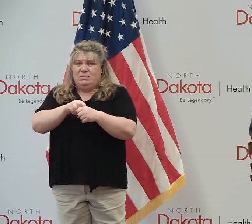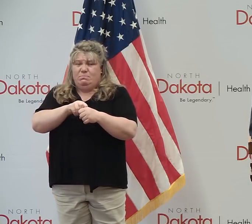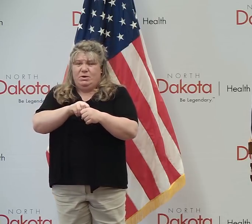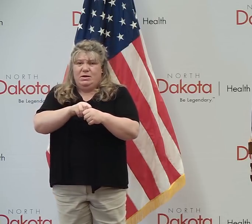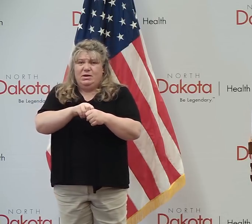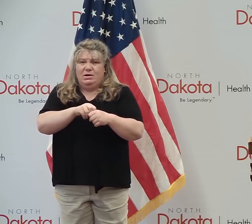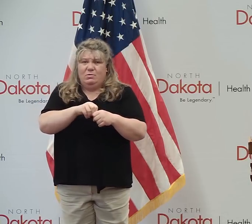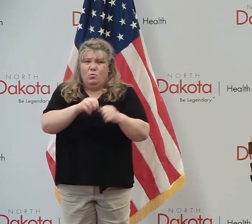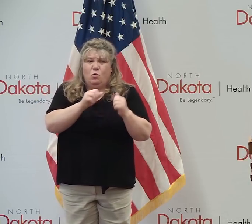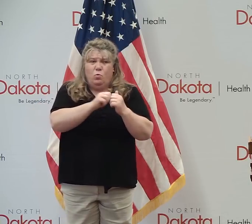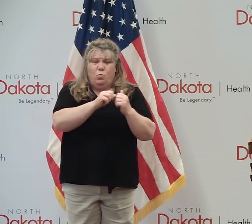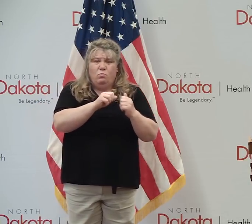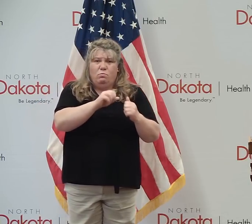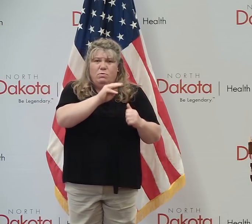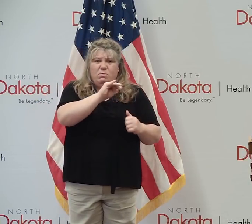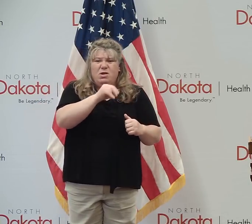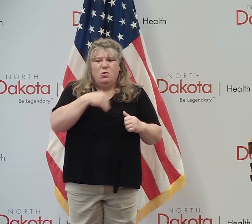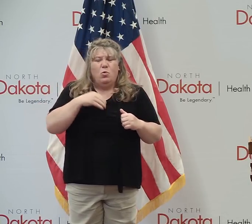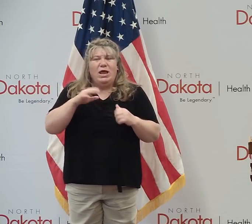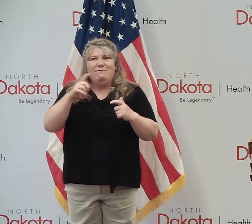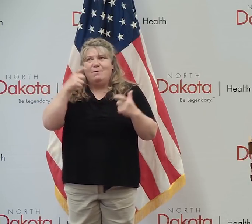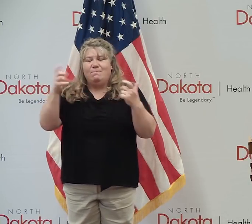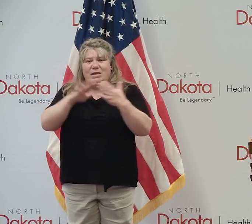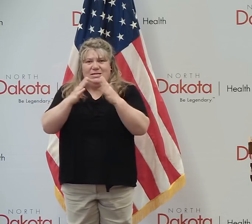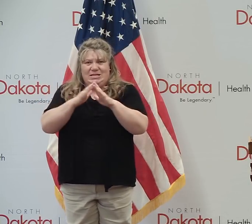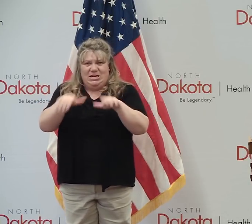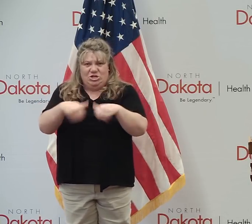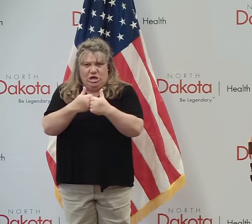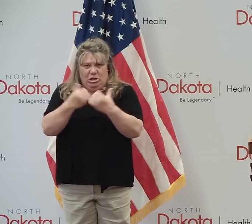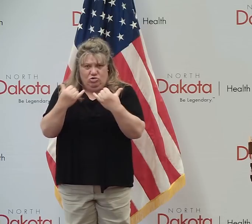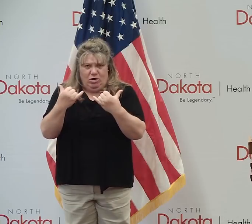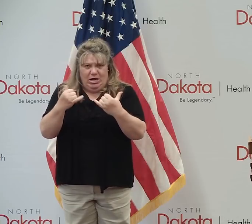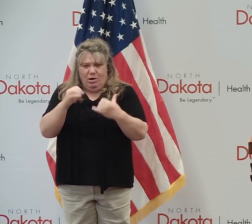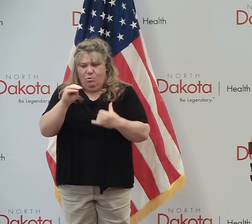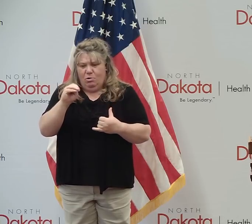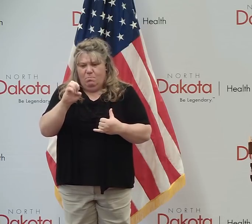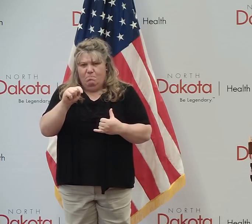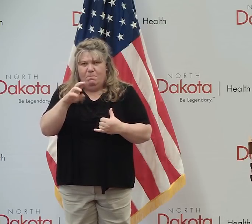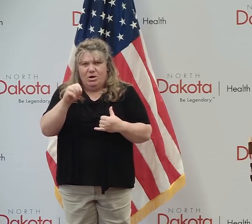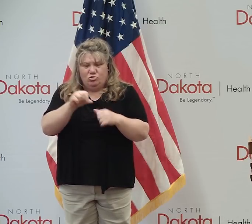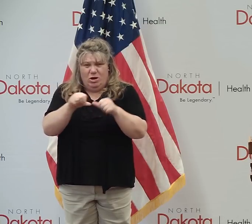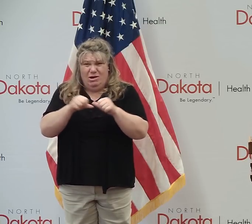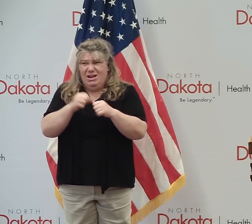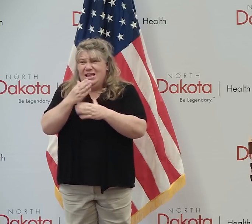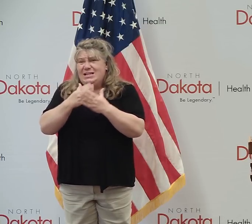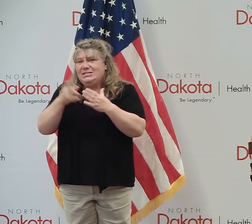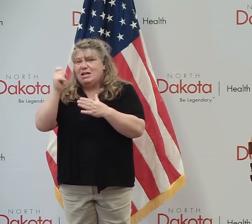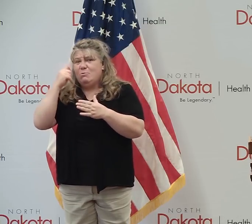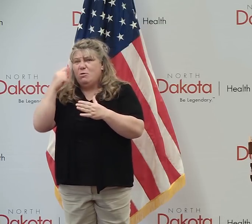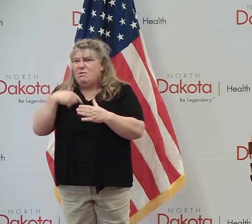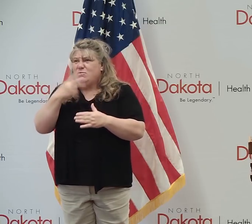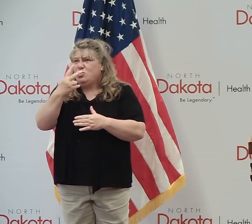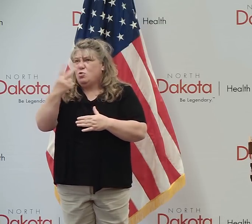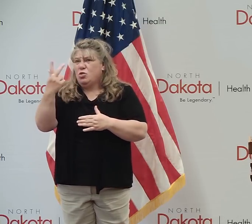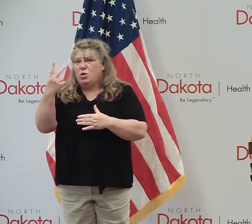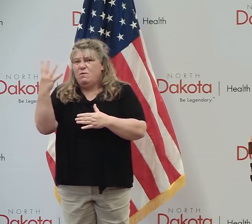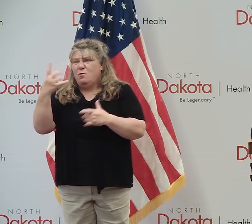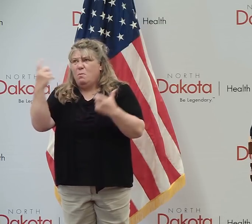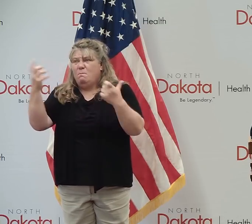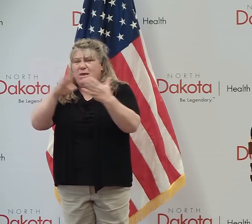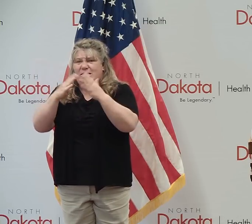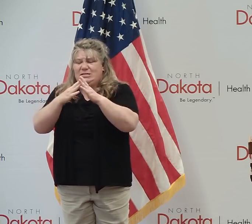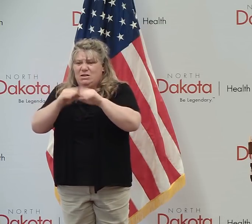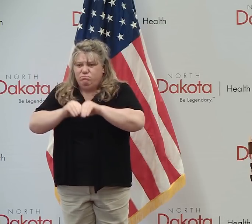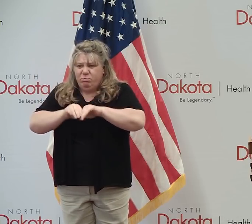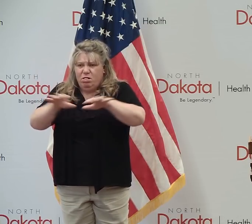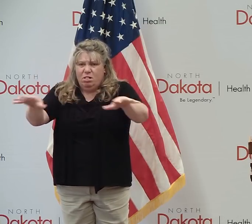border. But we've got a metro area challenge right now. We don't, some other governors are dealing with 2 or 3 or 4 metro areas, or they're dealing